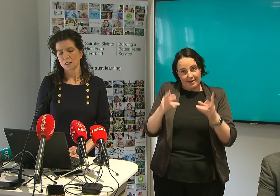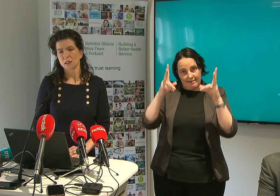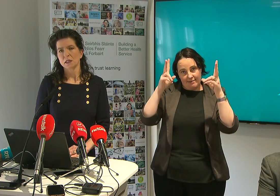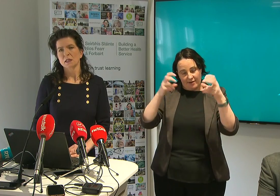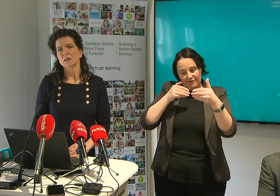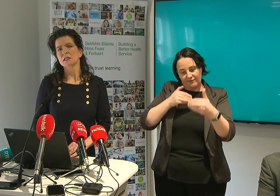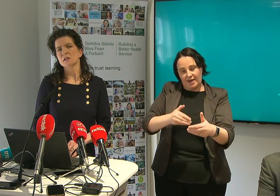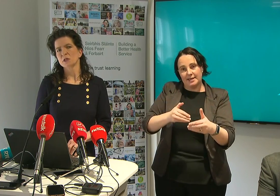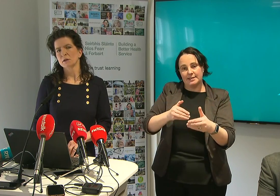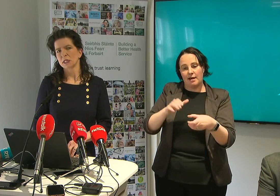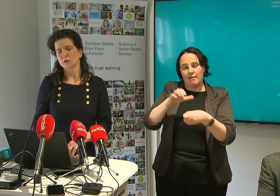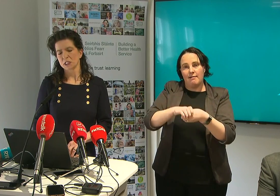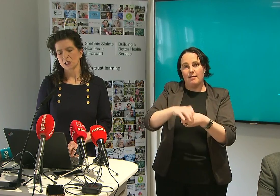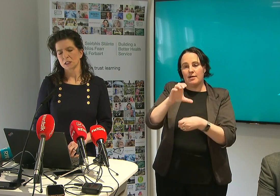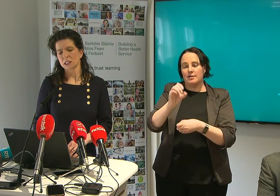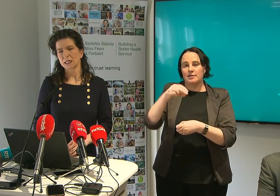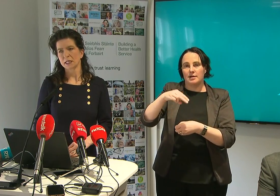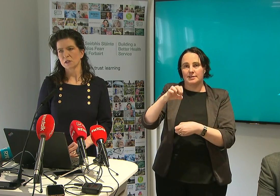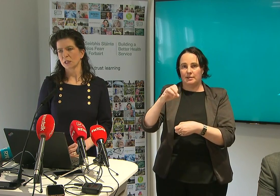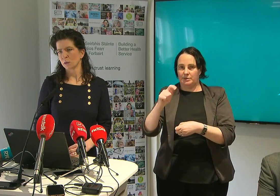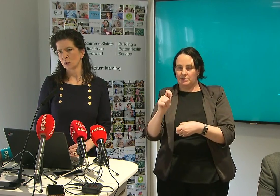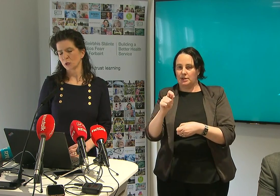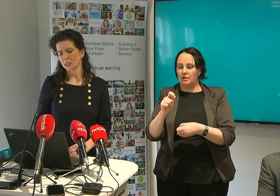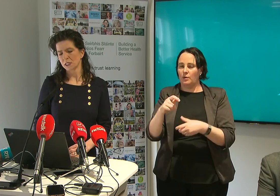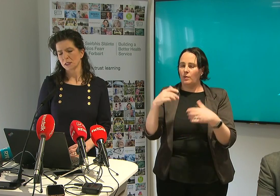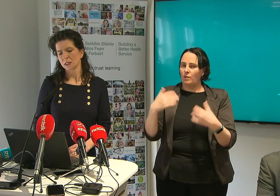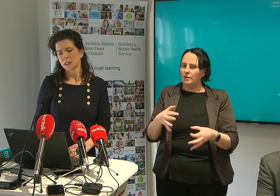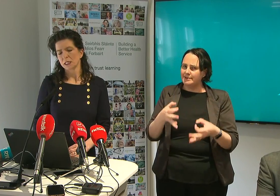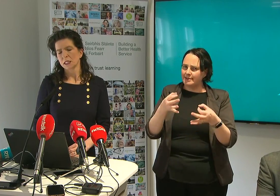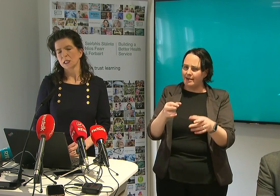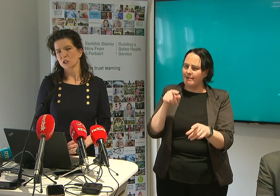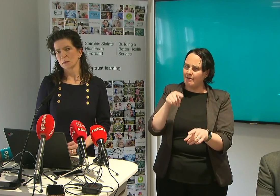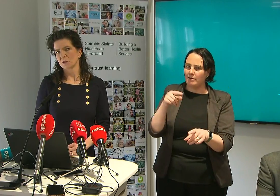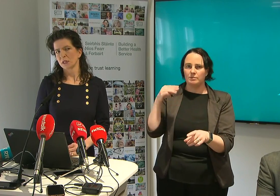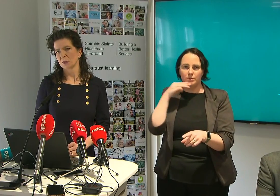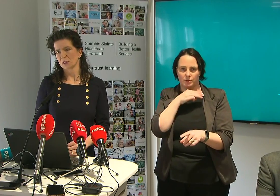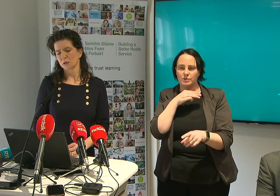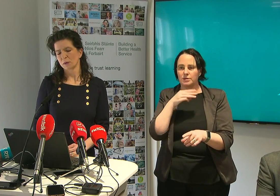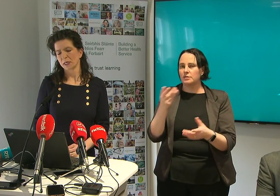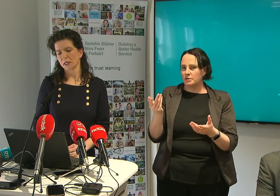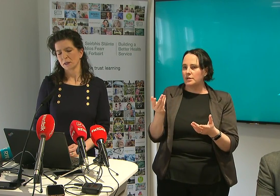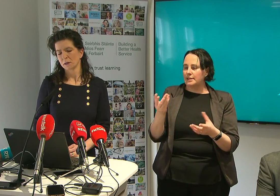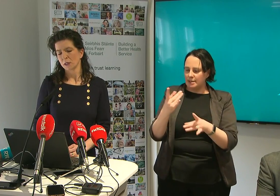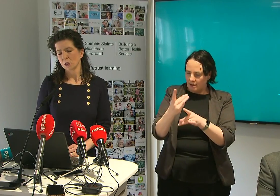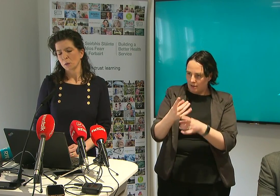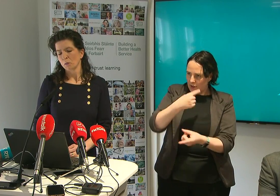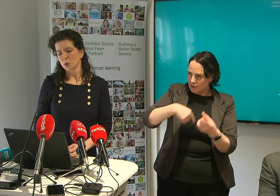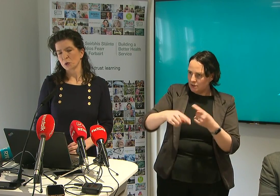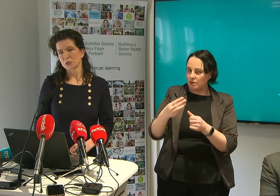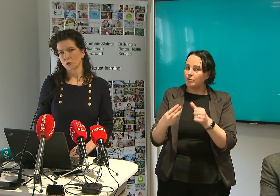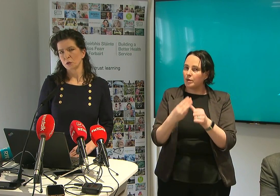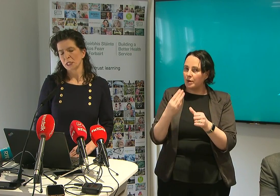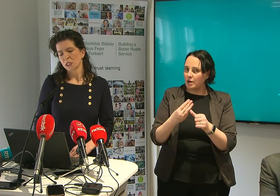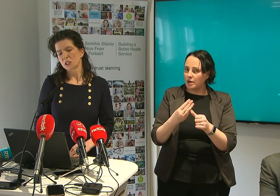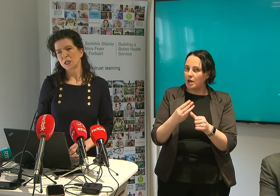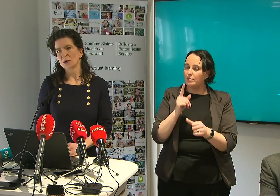phase. This is really, really critical. Delay is really important in terms of helping us to prepare, but